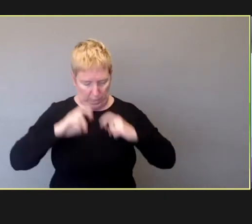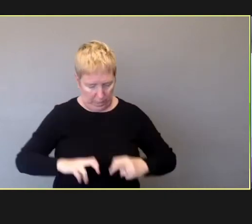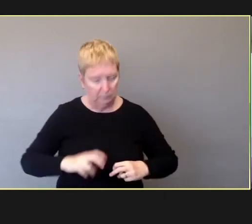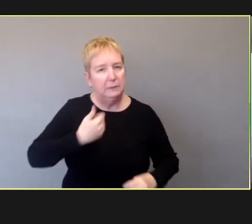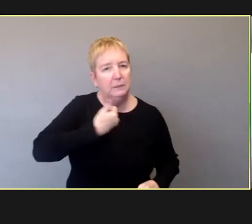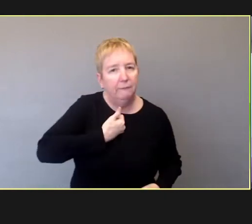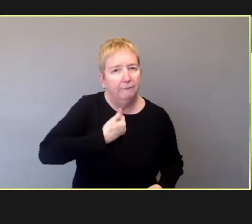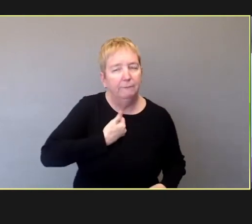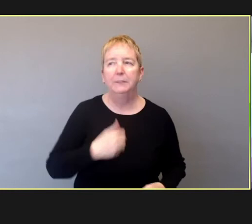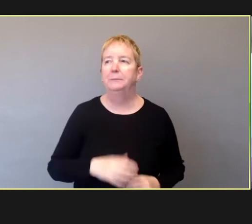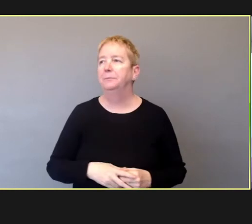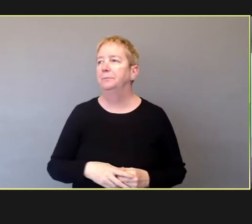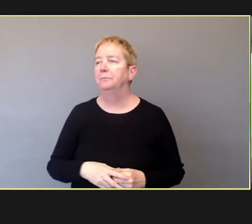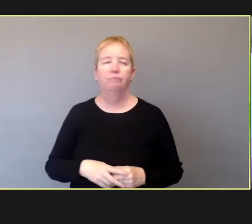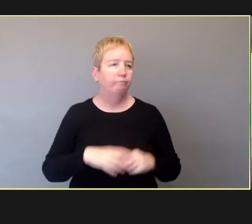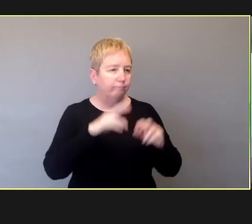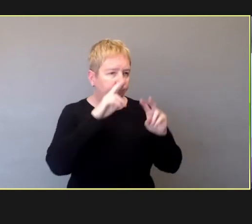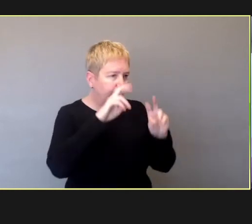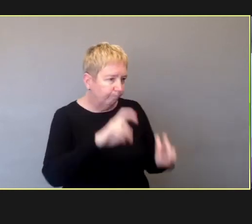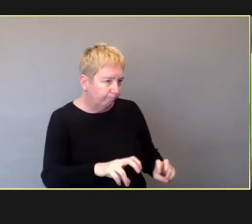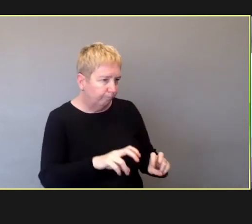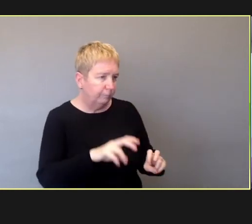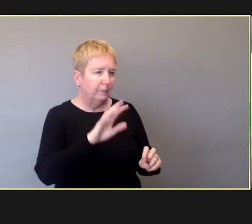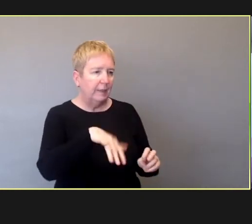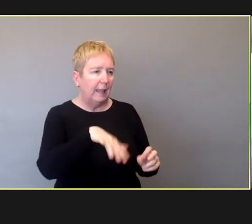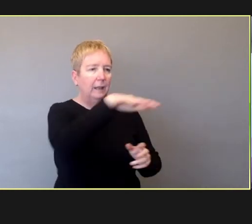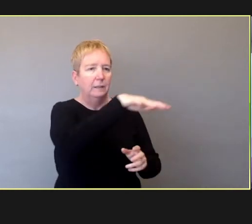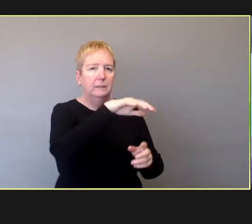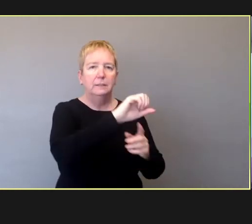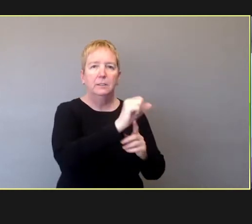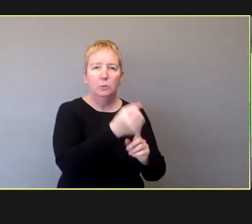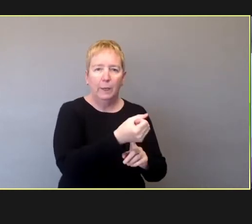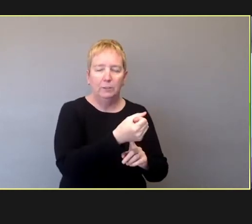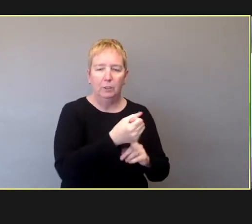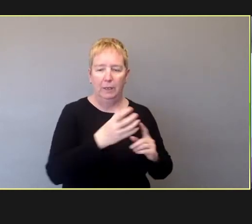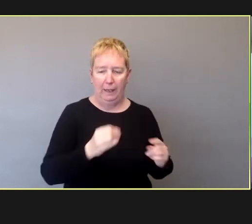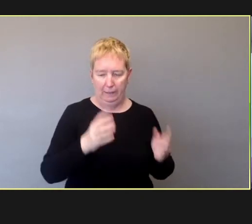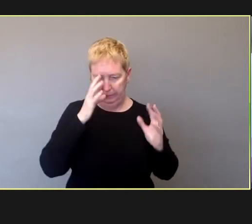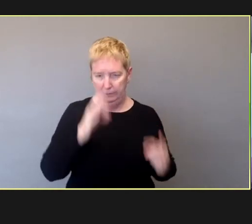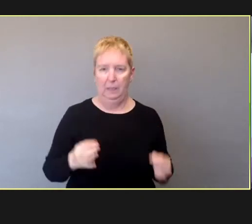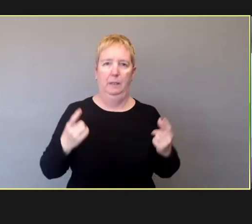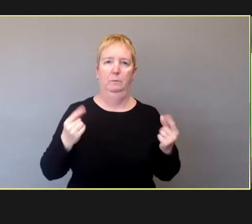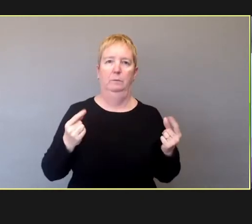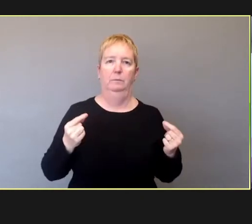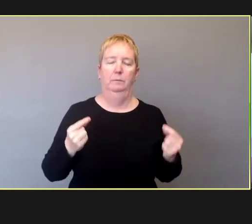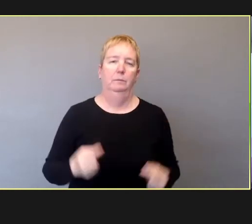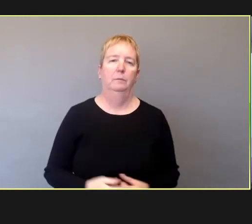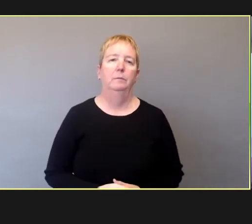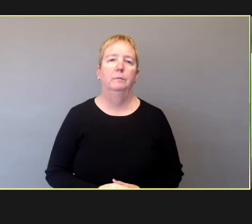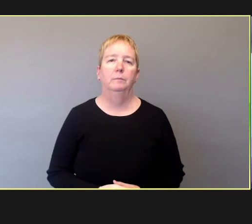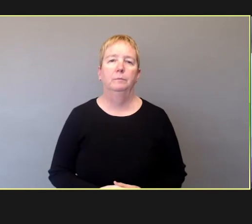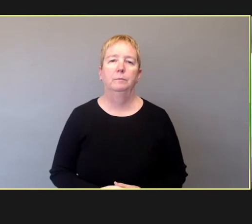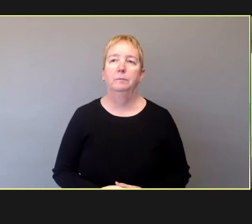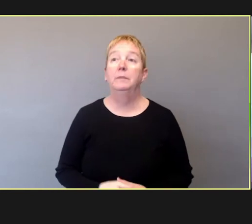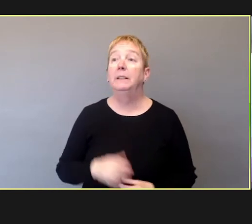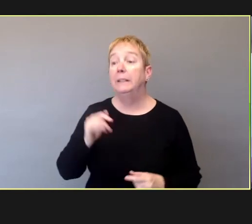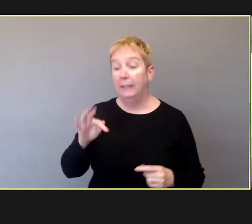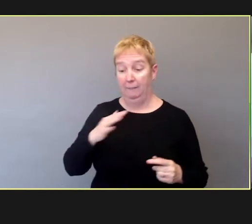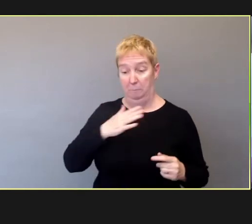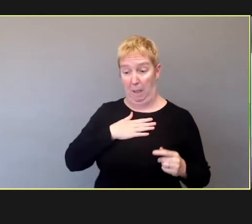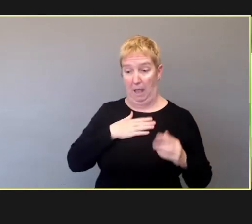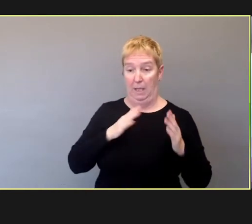be aware of the risk in the community, dress appropriately. If there are more cases in your community